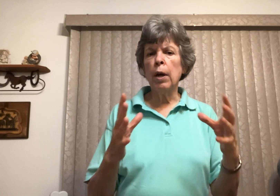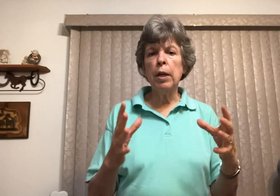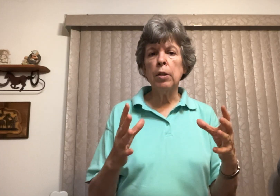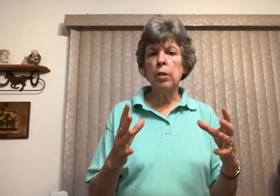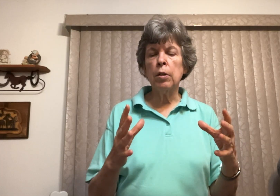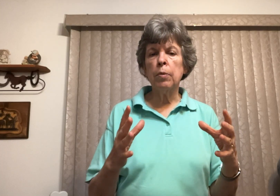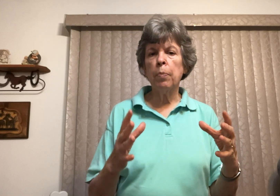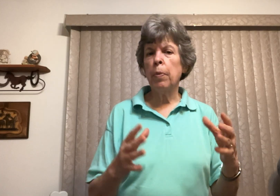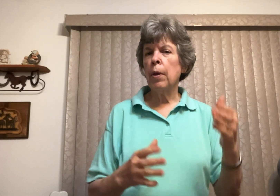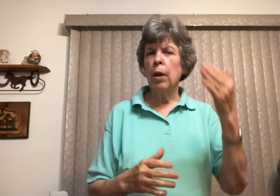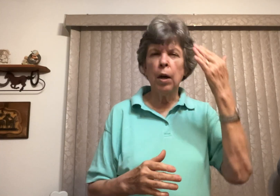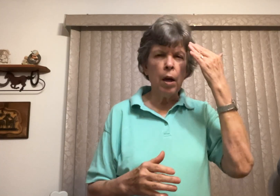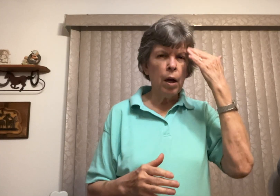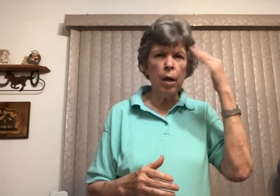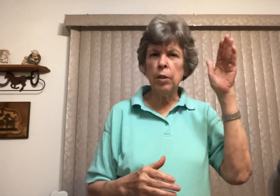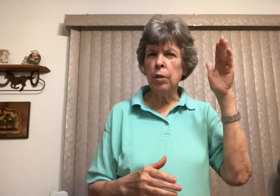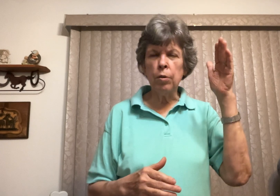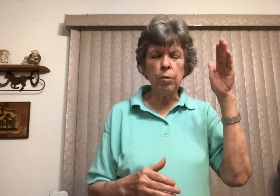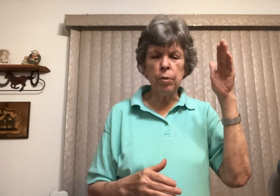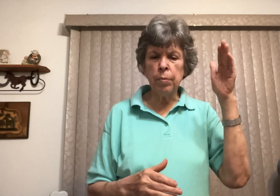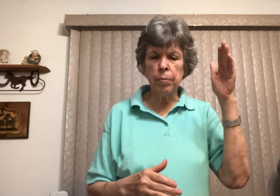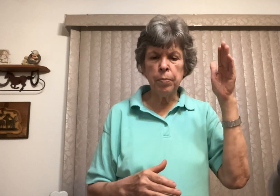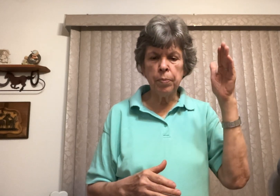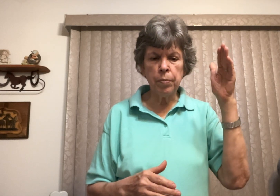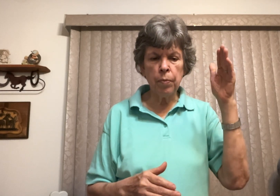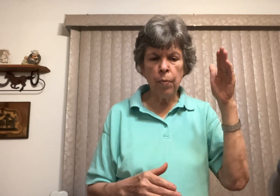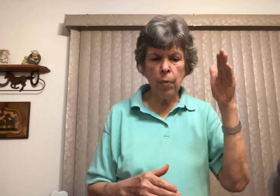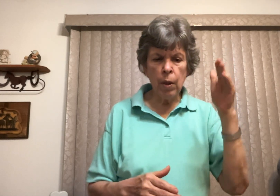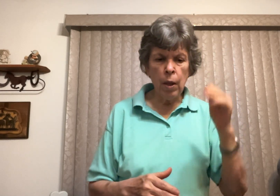great unknown.